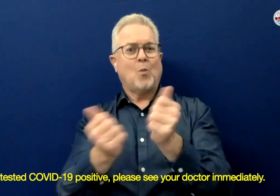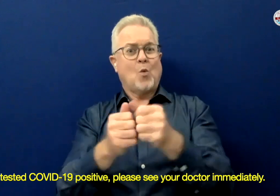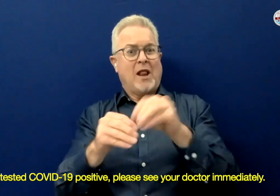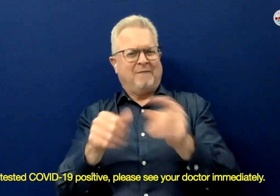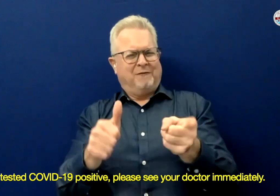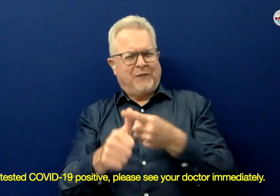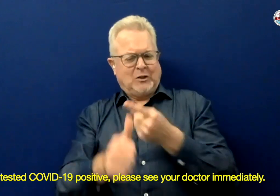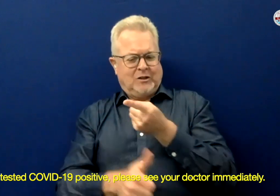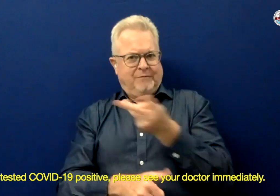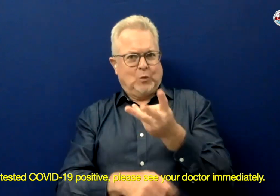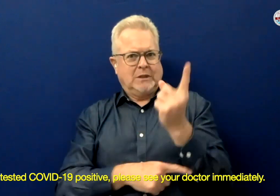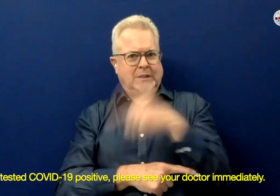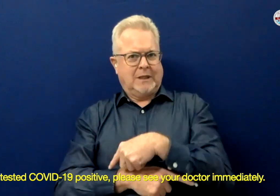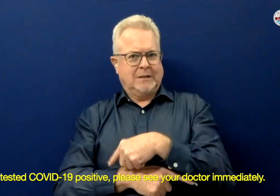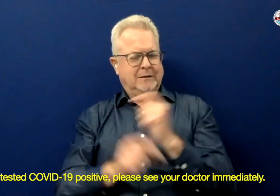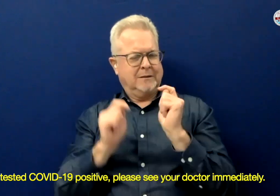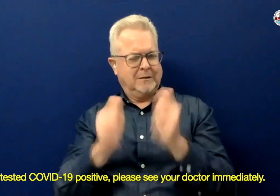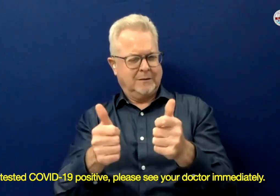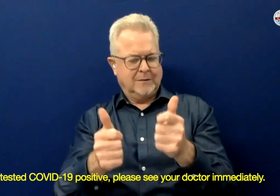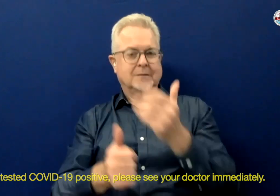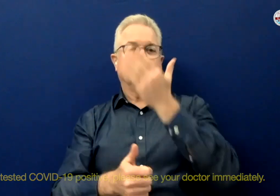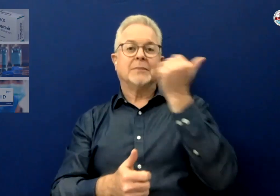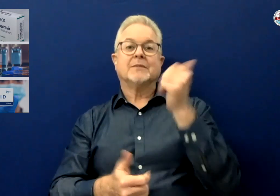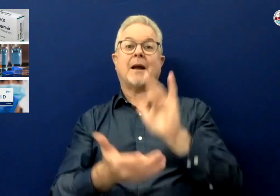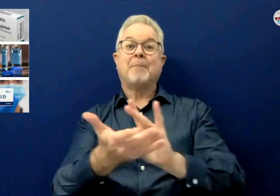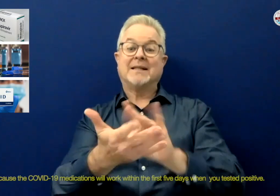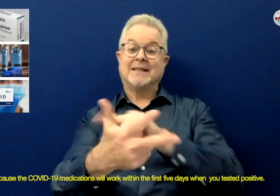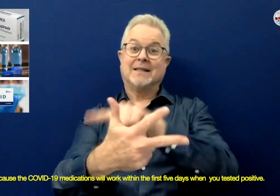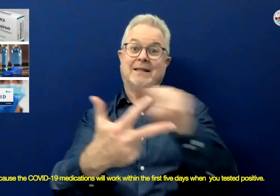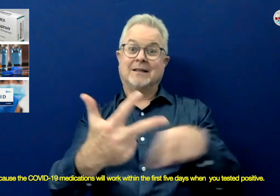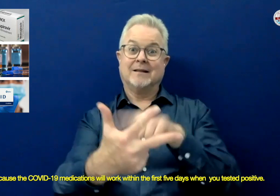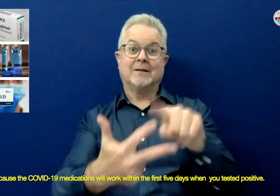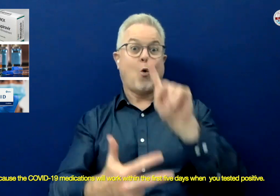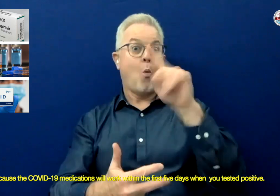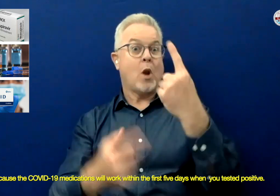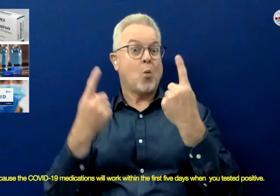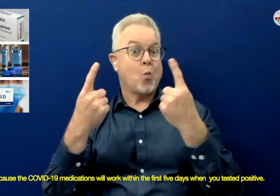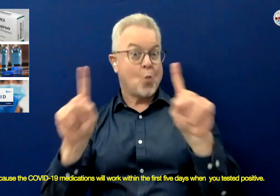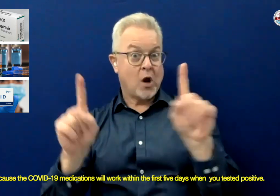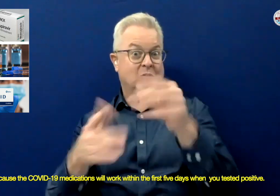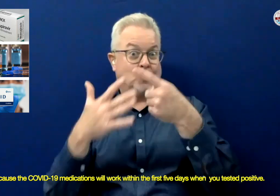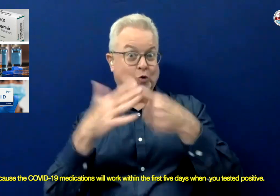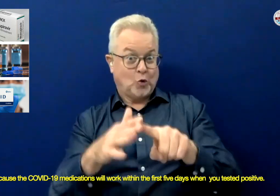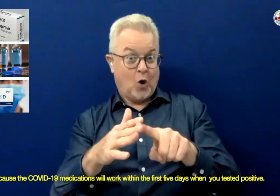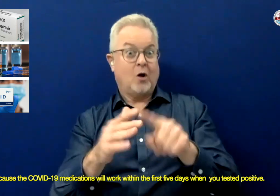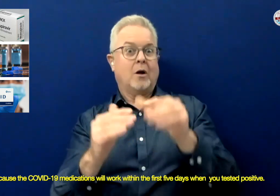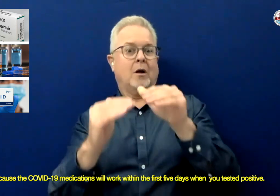immediately at your primary provider or at a clinic or a walk-in clinic immediately, because this